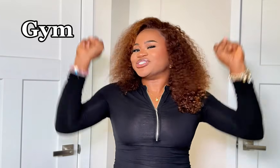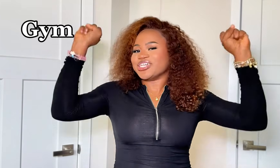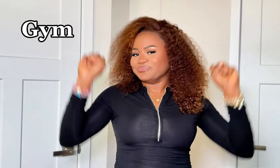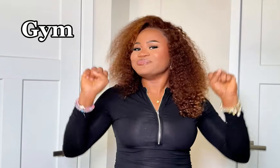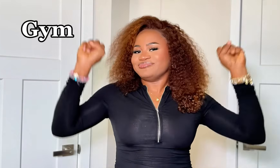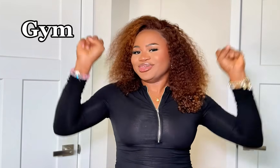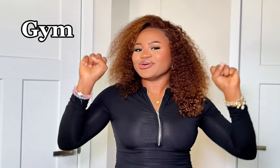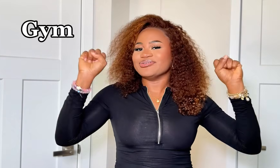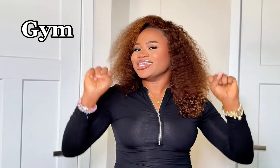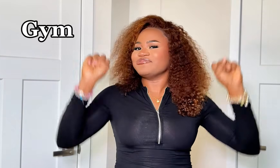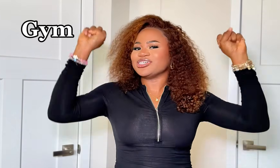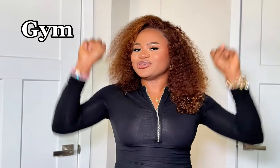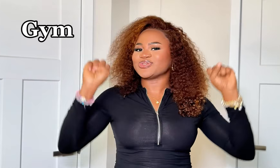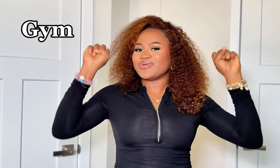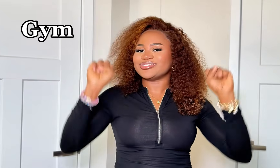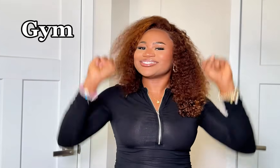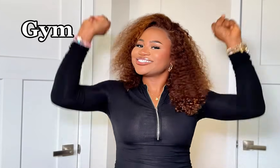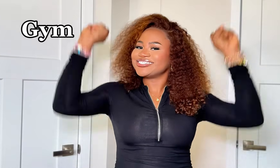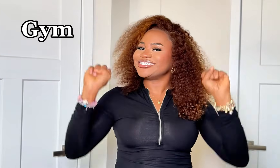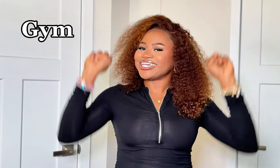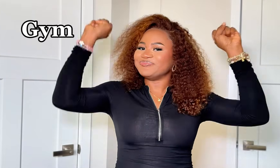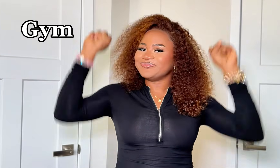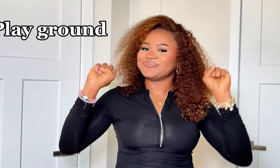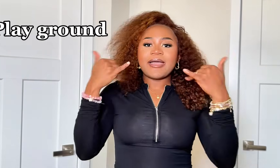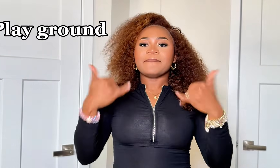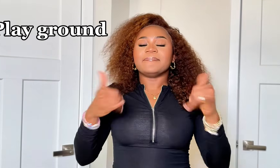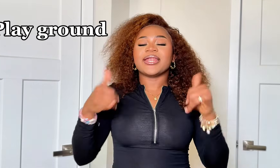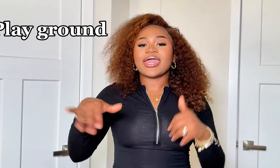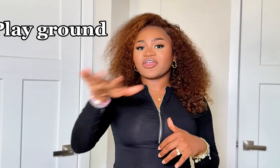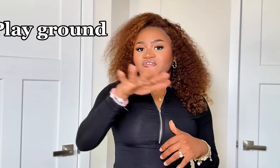gym, you know, lifting those weights. Gym. Playground.